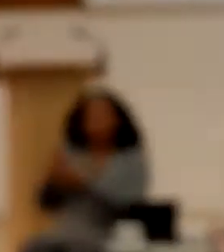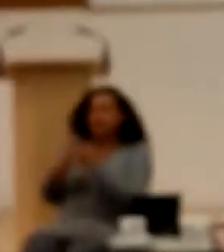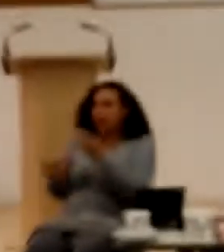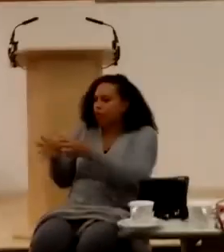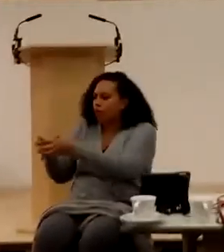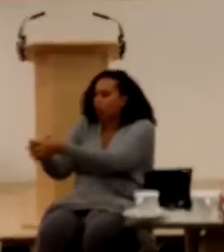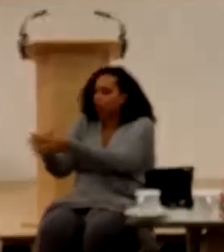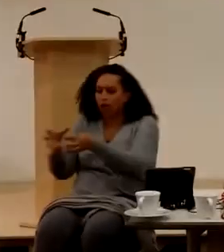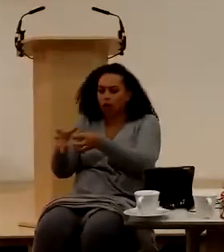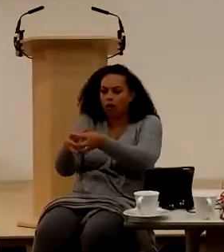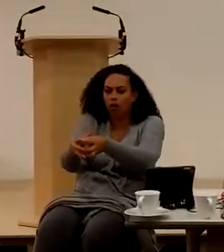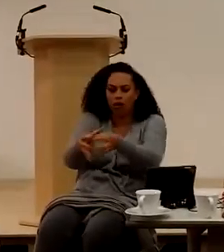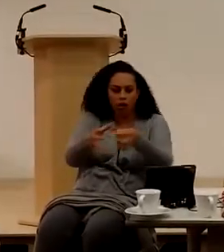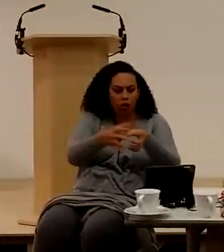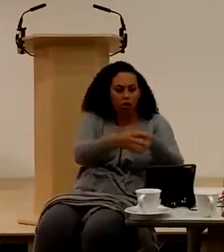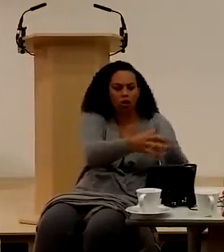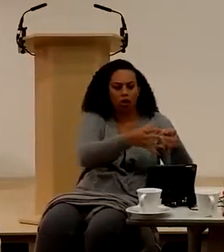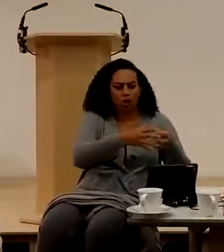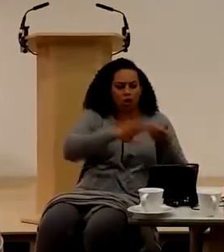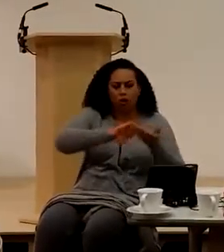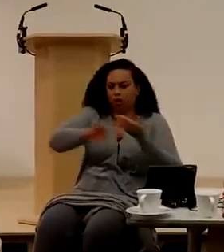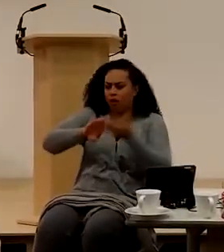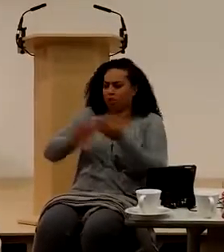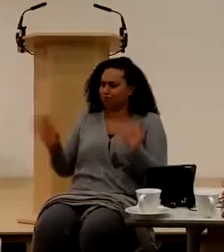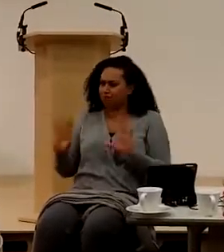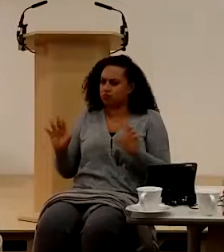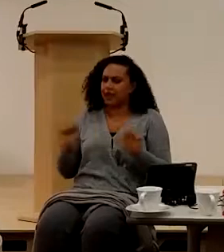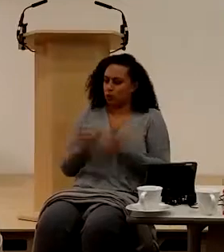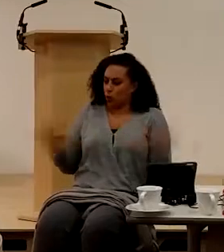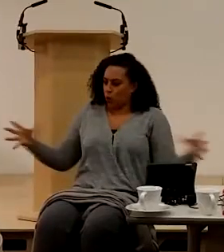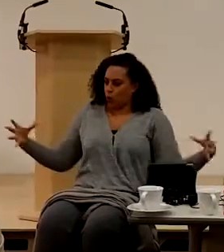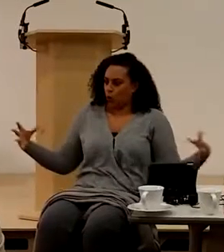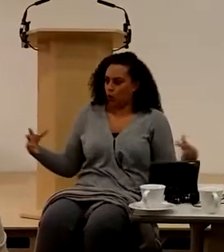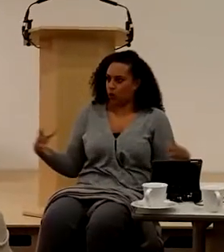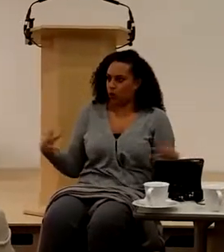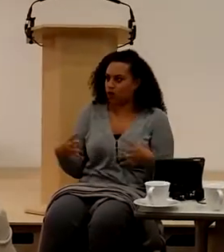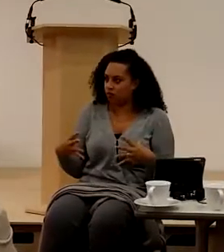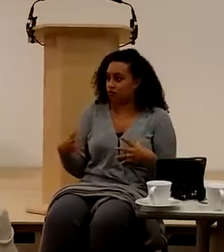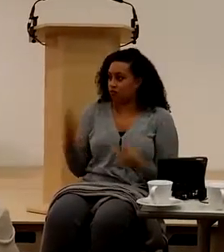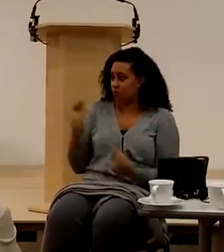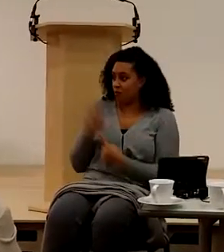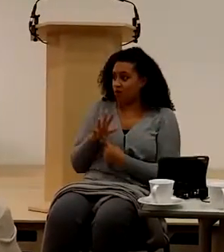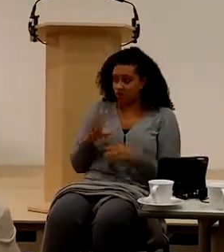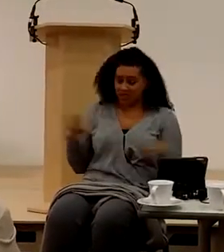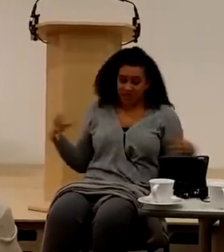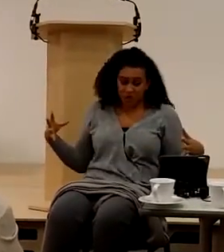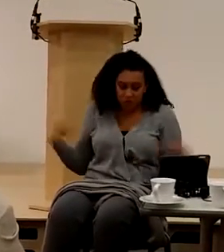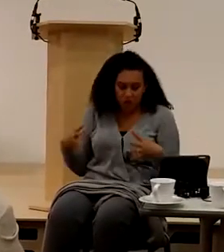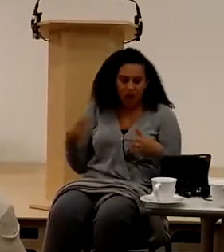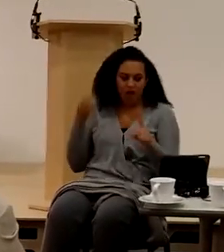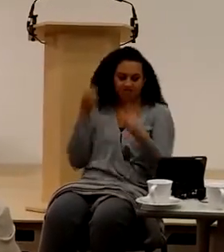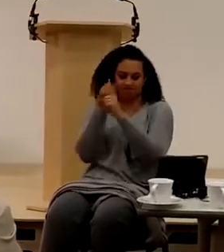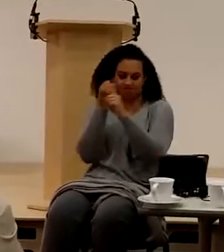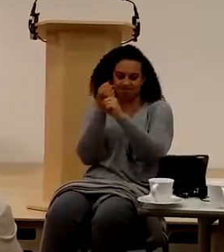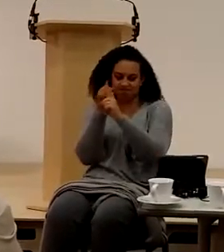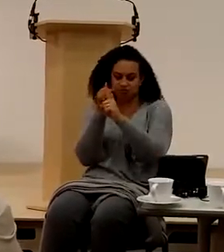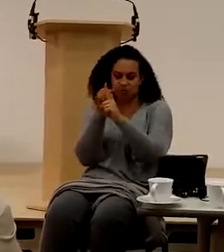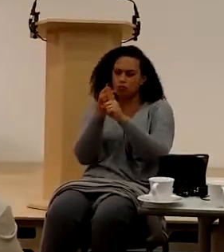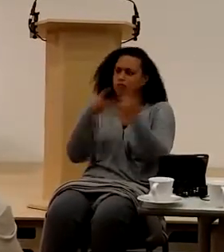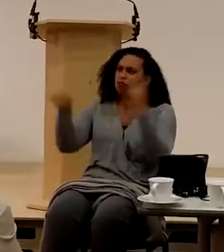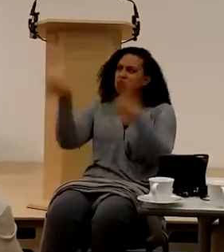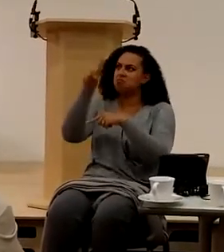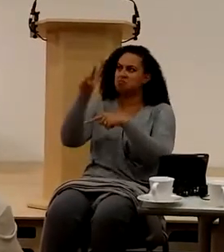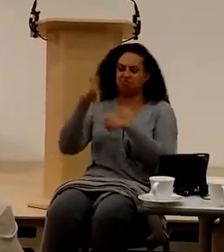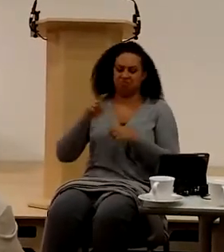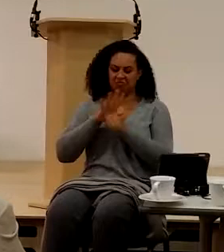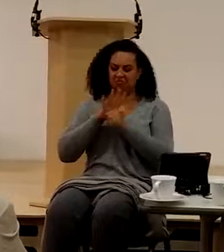interest in blocking or affecting social change. As I have to